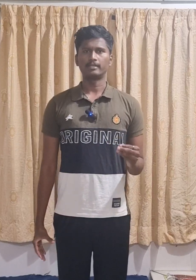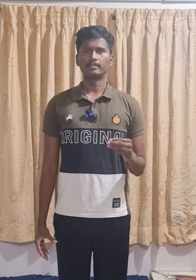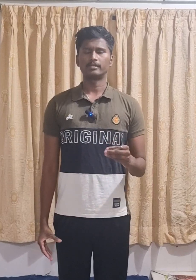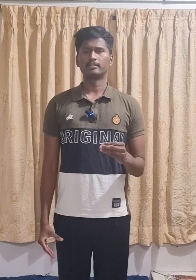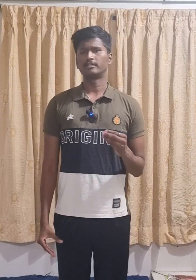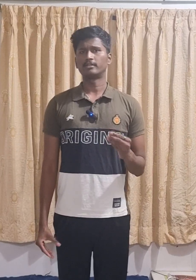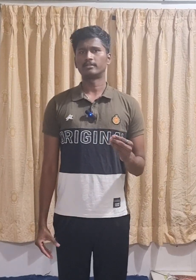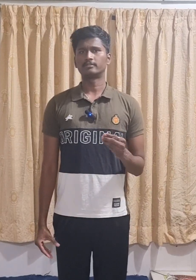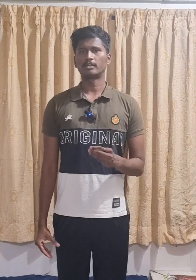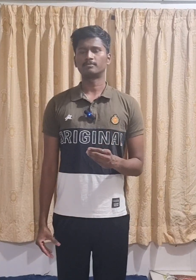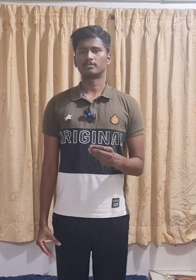inheritance